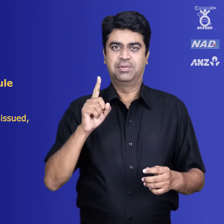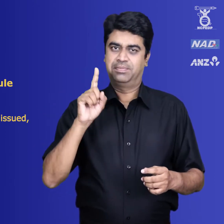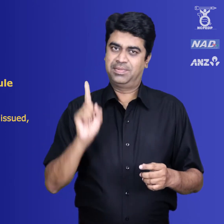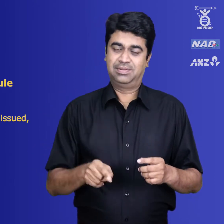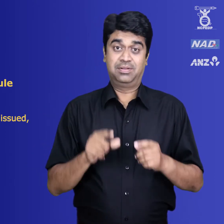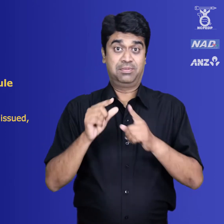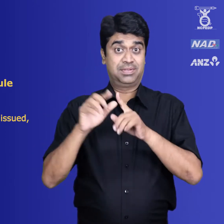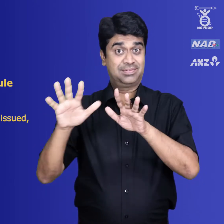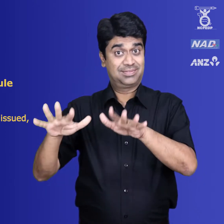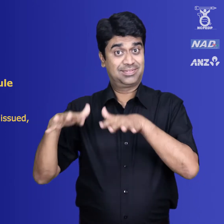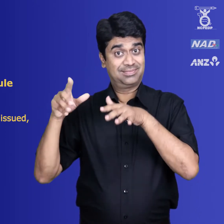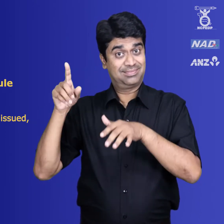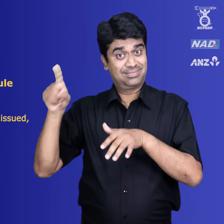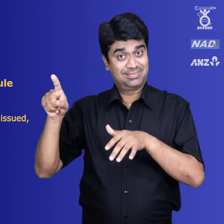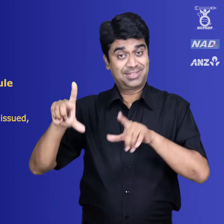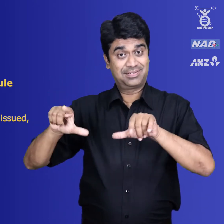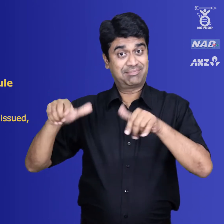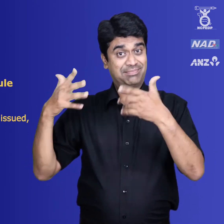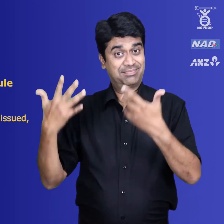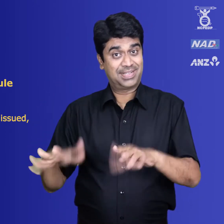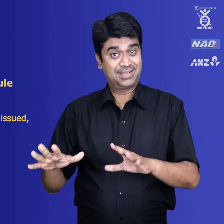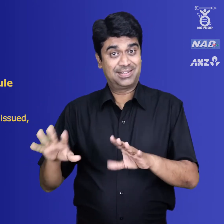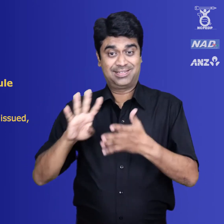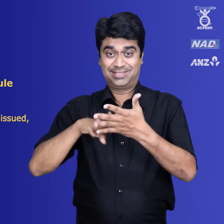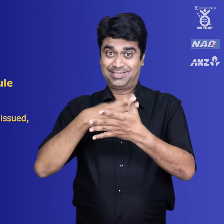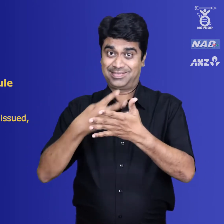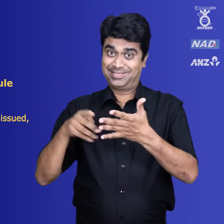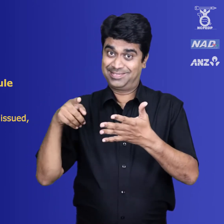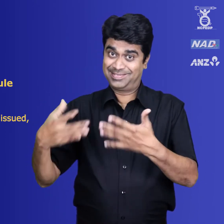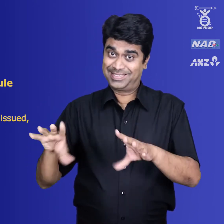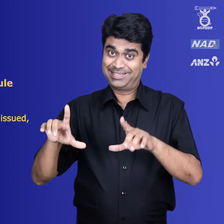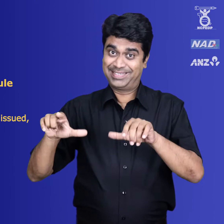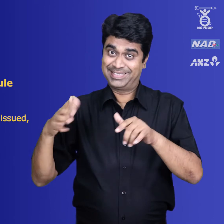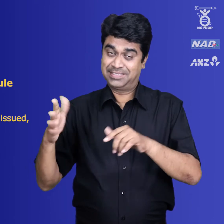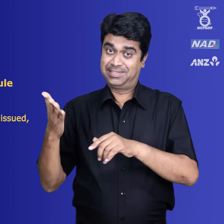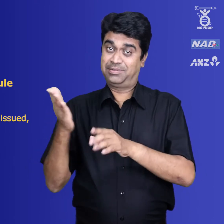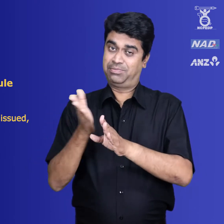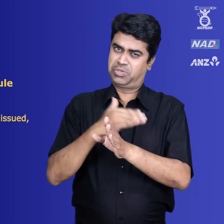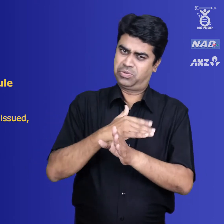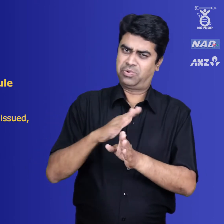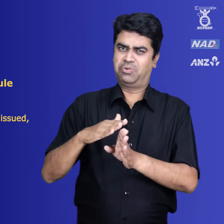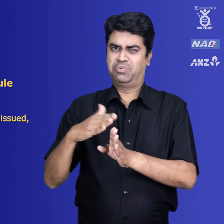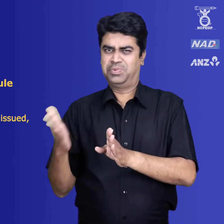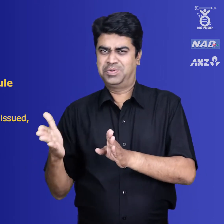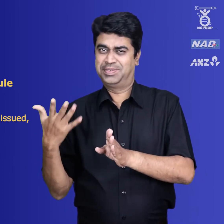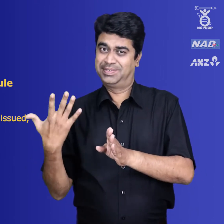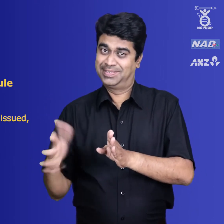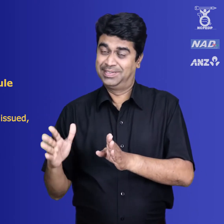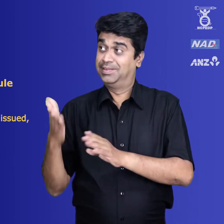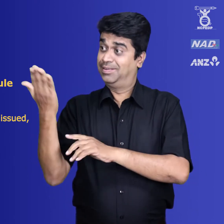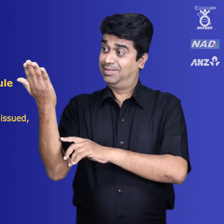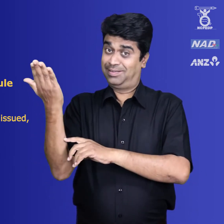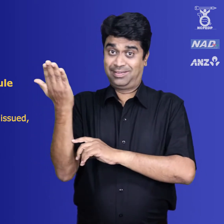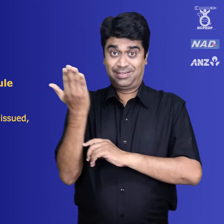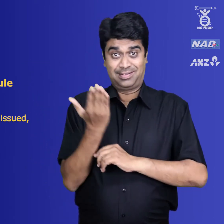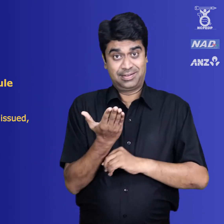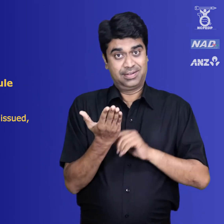Every such notification shall, as soon as possible after it is issued, shall be laid before each House